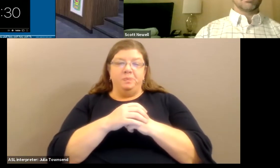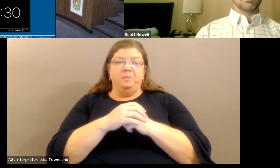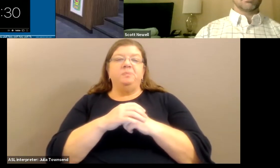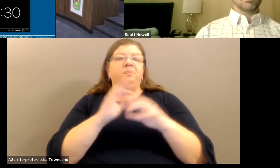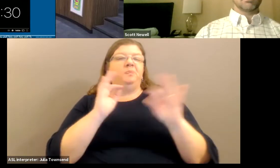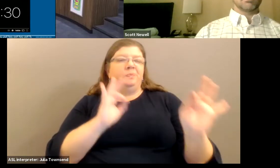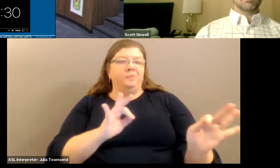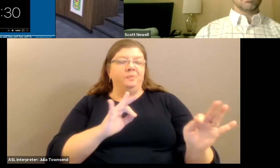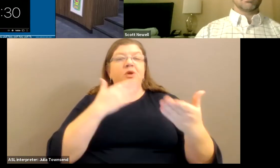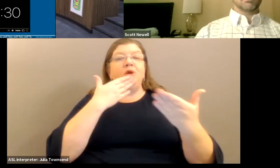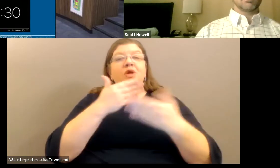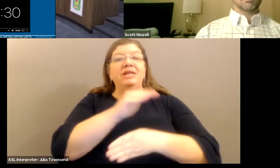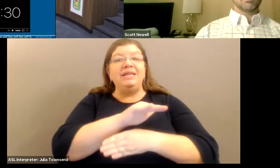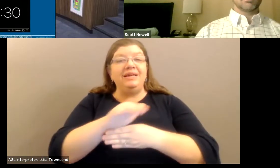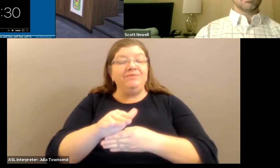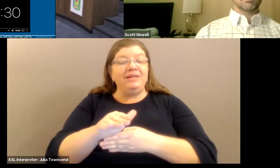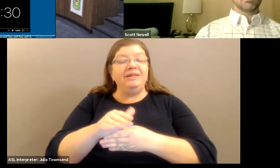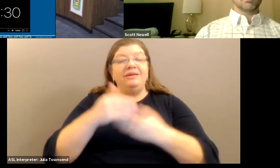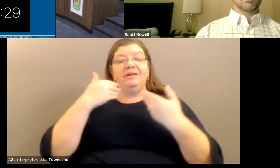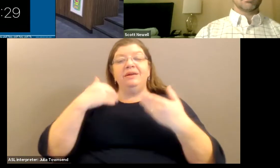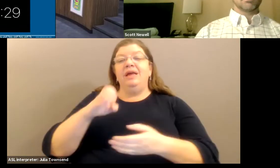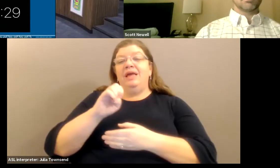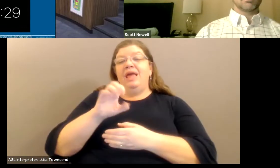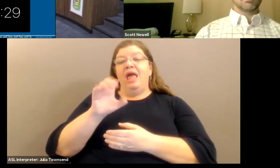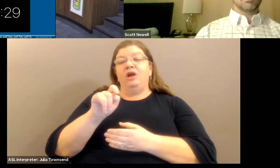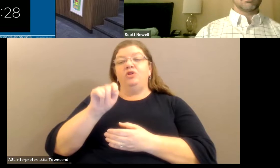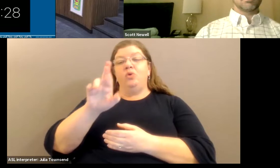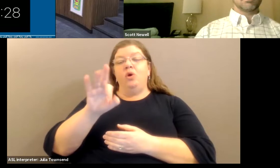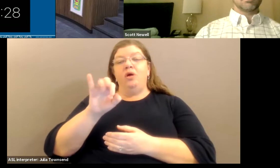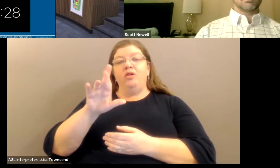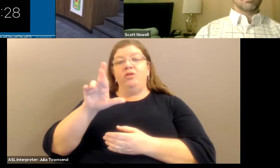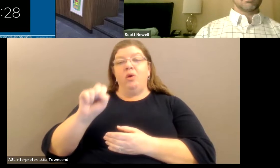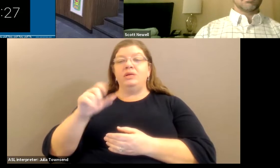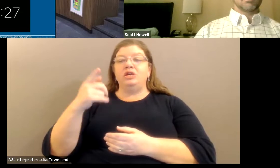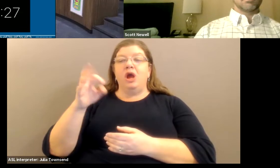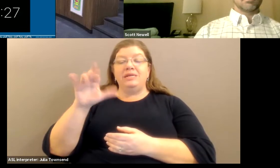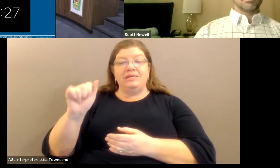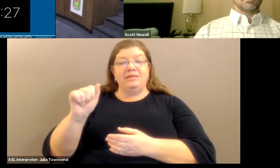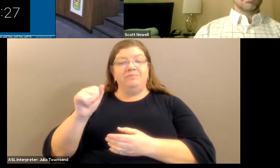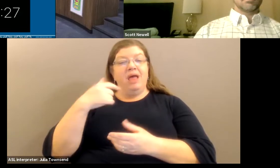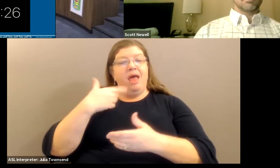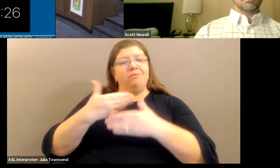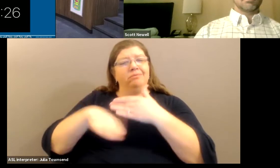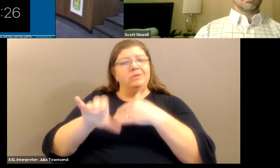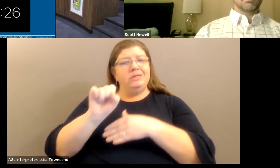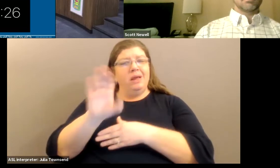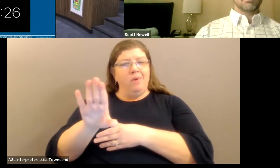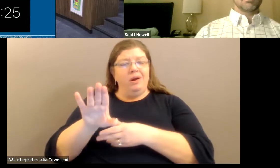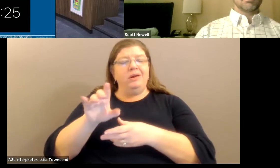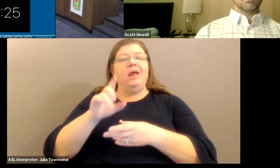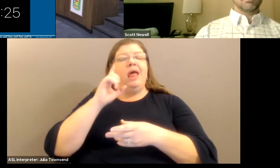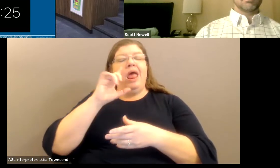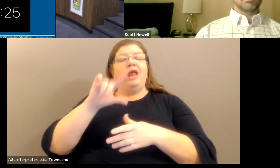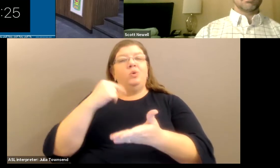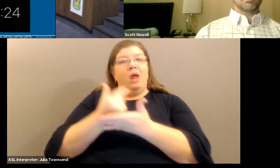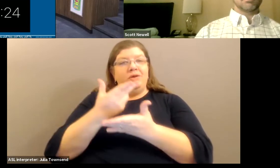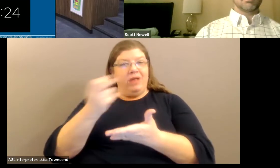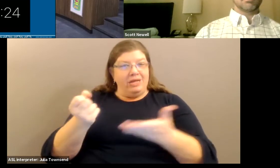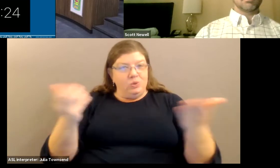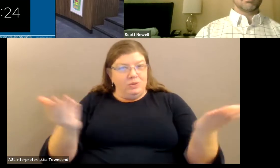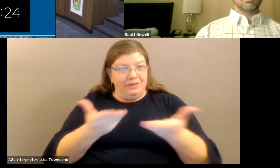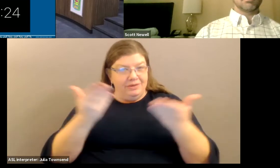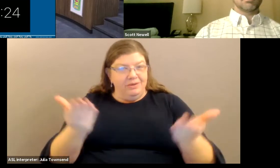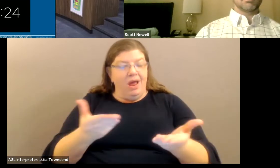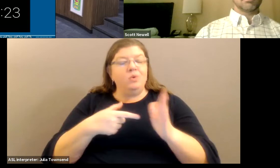Perfect. Good evening, school board. My name is Hector Flores Garcia. As a Santa Barbara native and an SBUSD graduate, I'm here to show my support